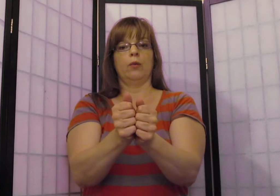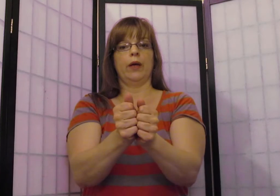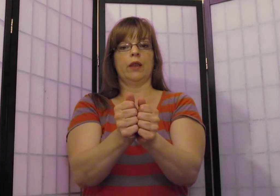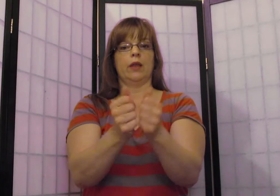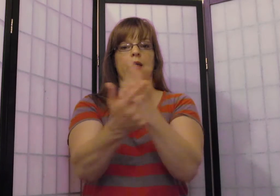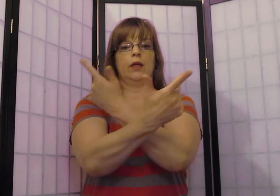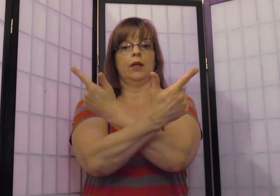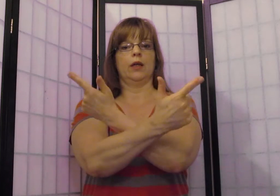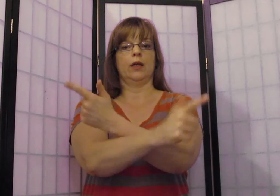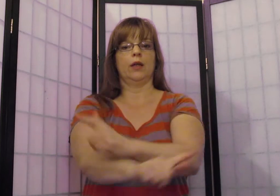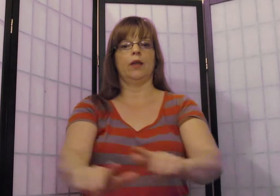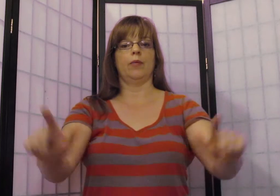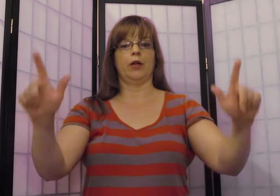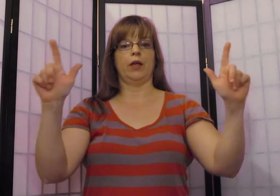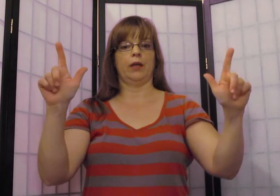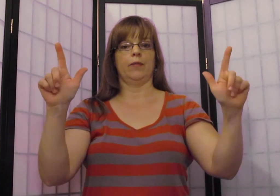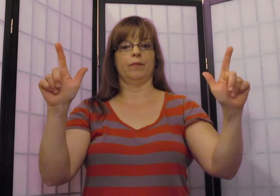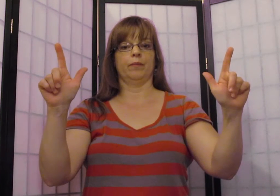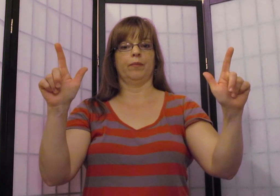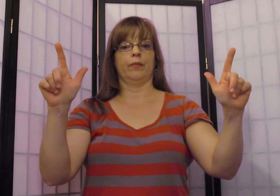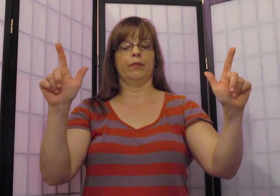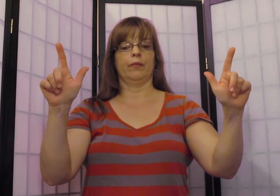With liberty.